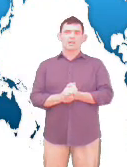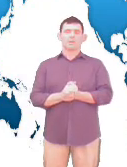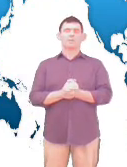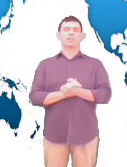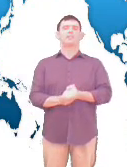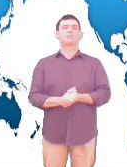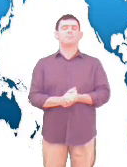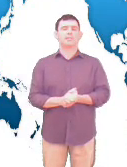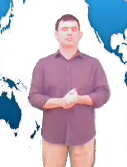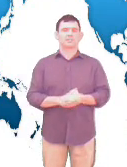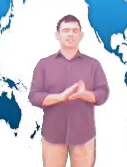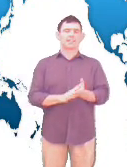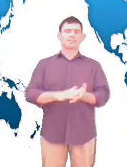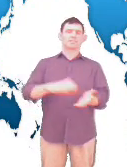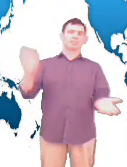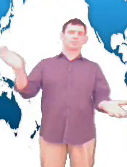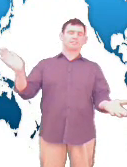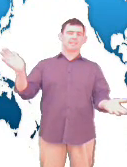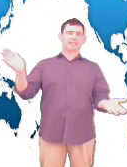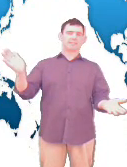I would like you to measure on a scale of 0 to 10.